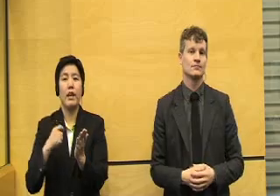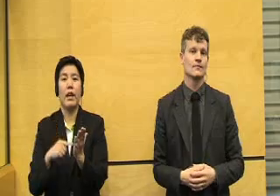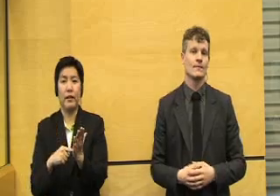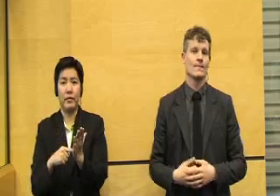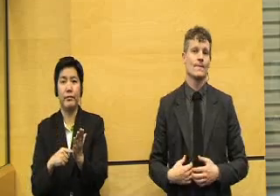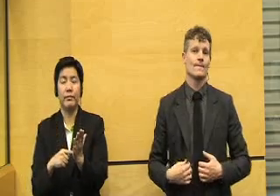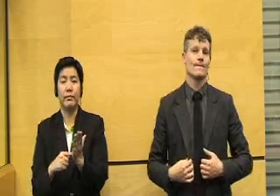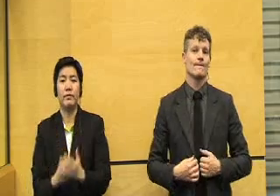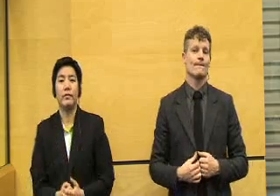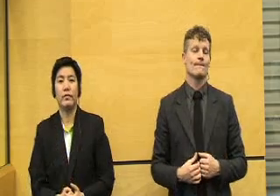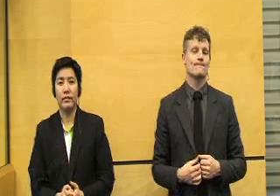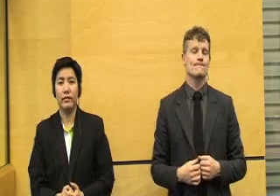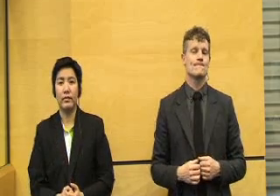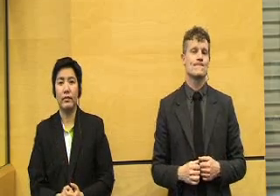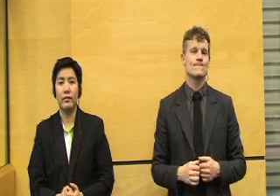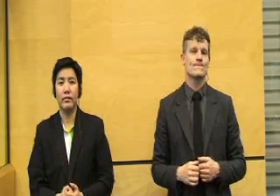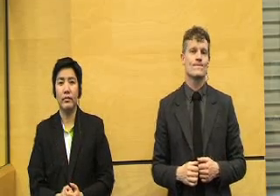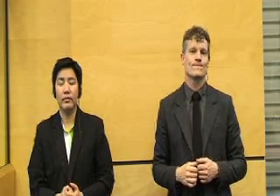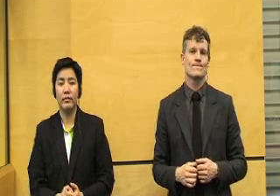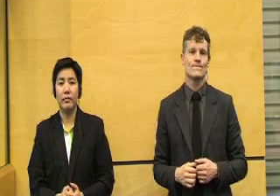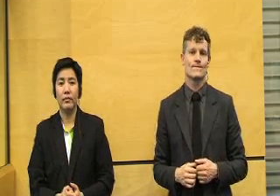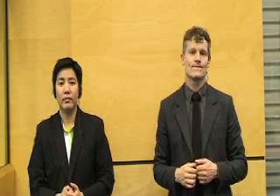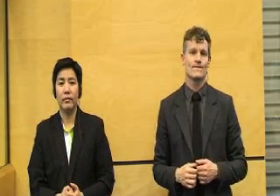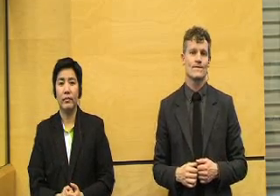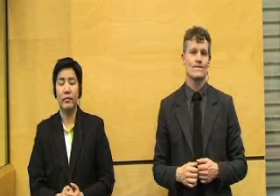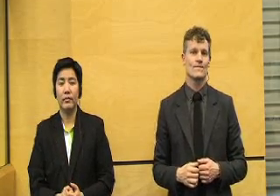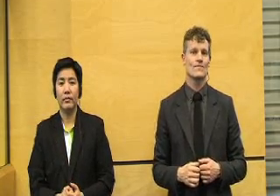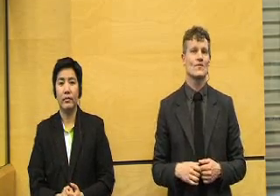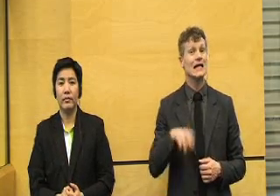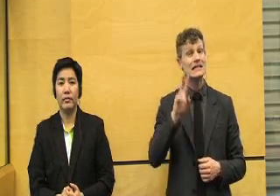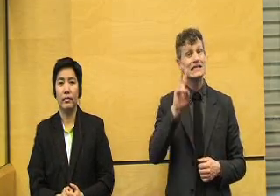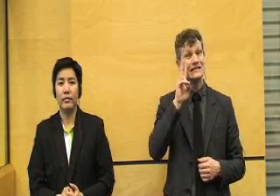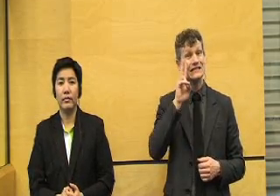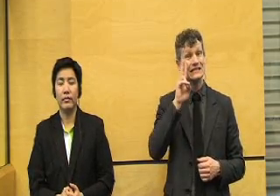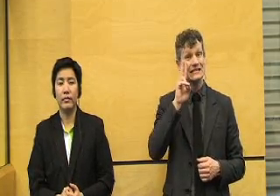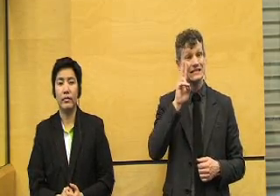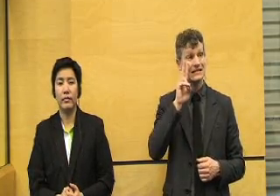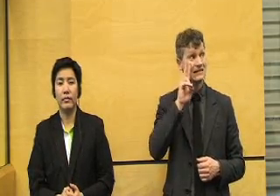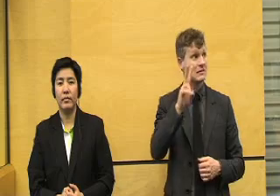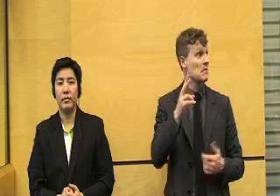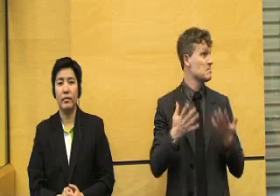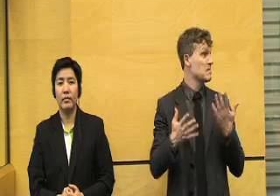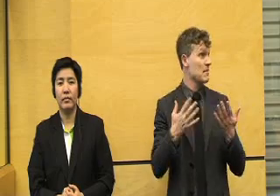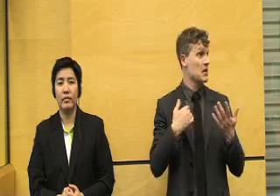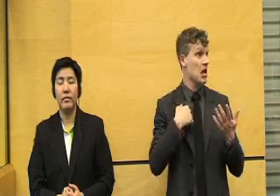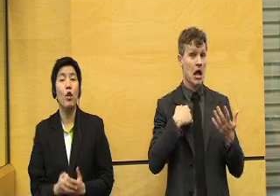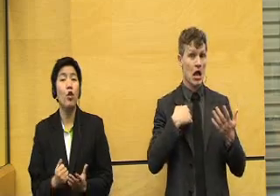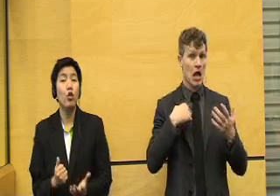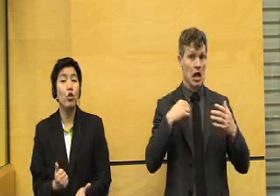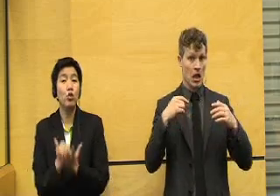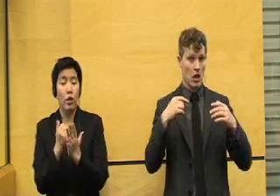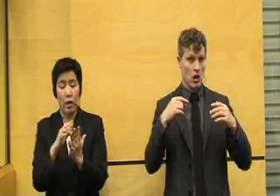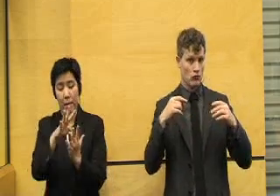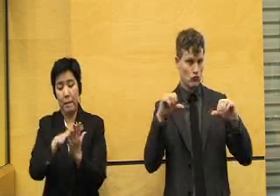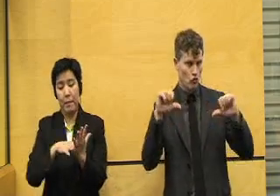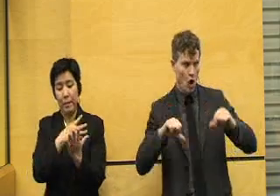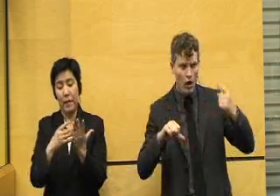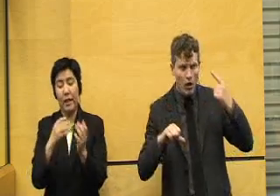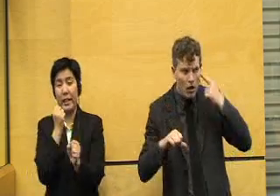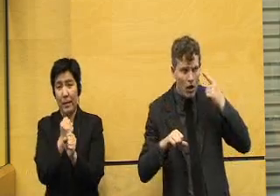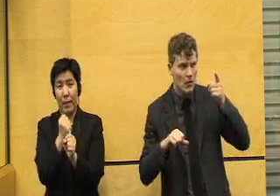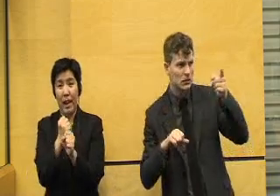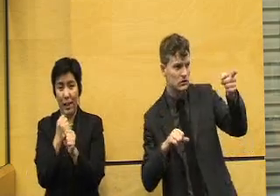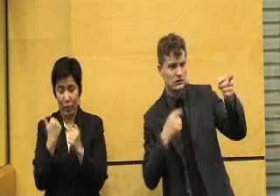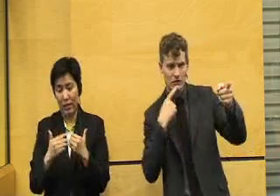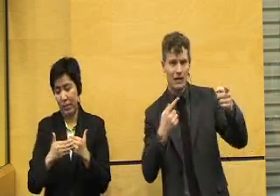you had forced national action plan. I could be wrong on that one. We can check on that, except in the area of